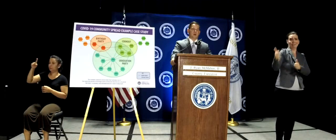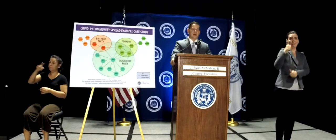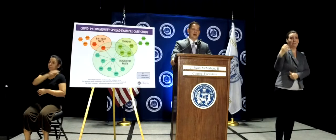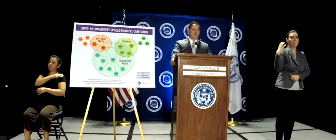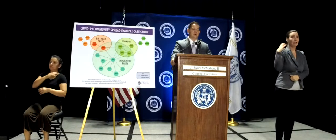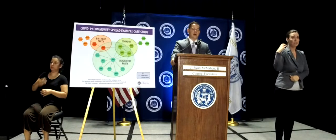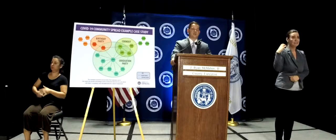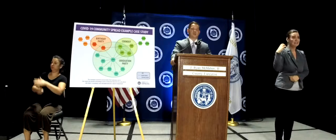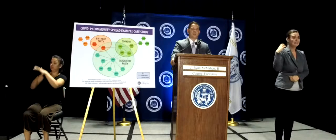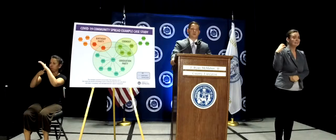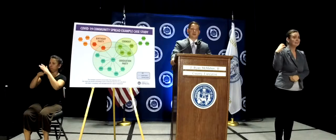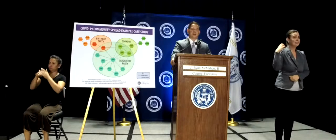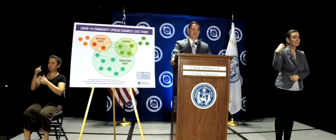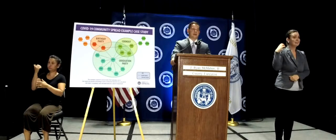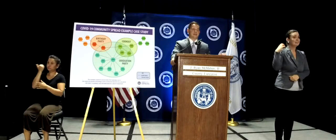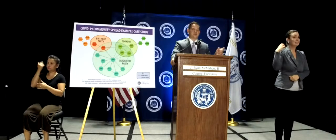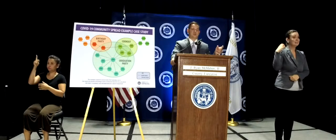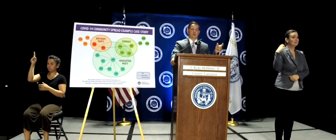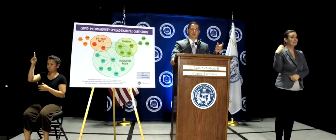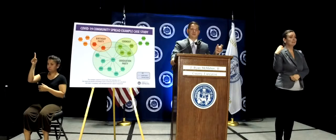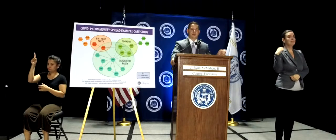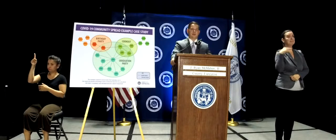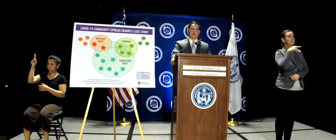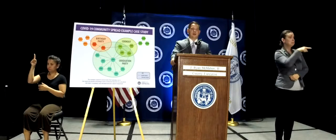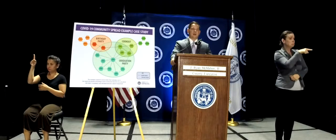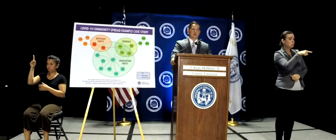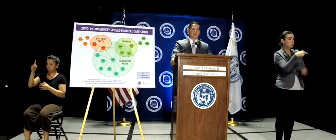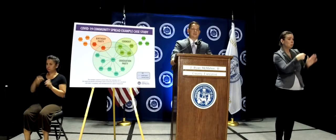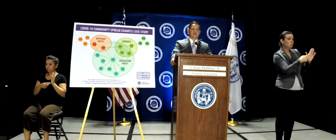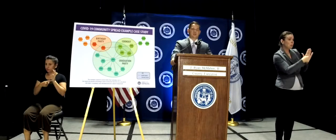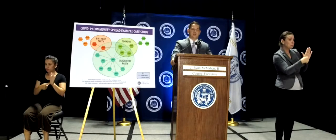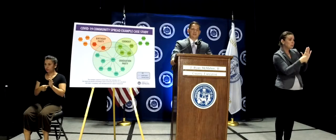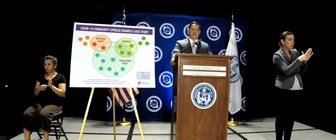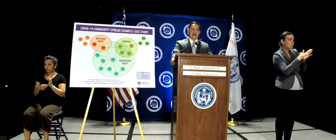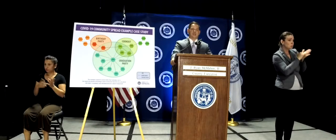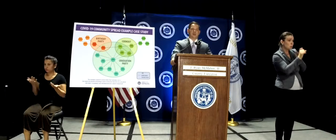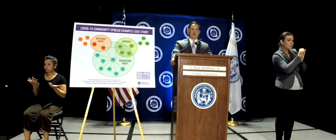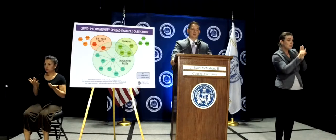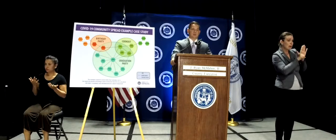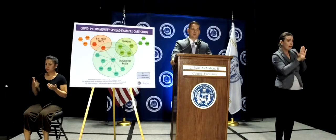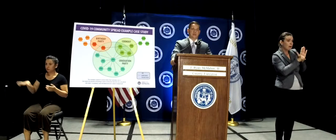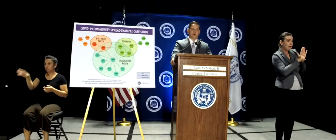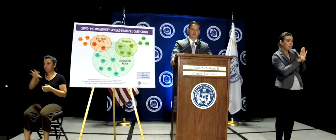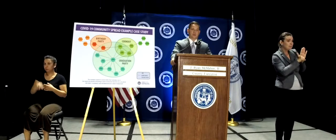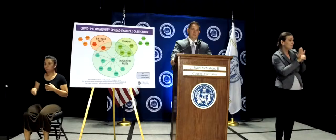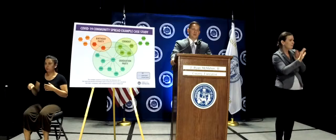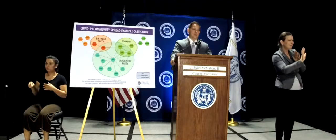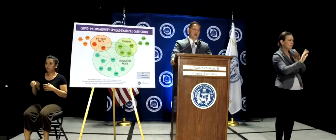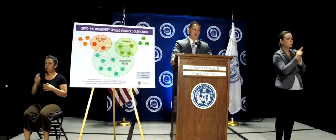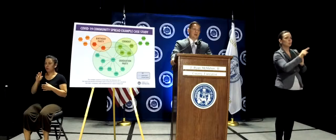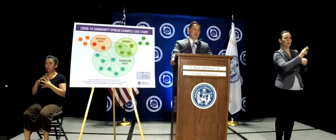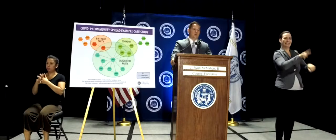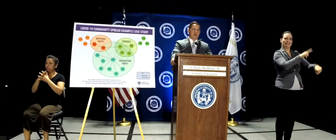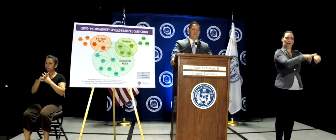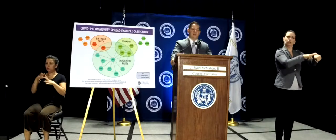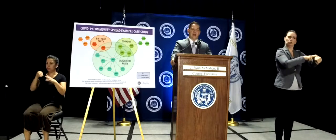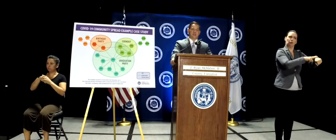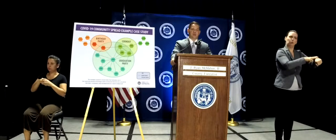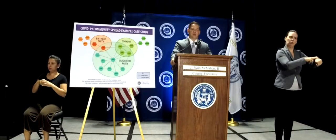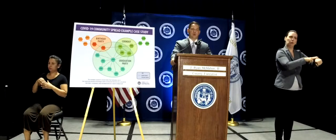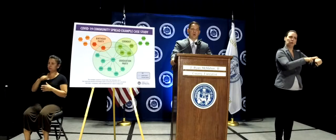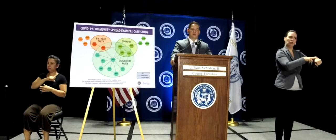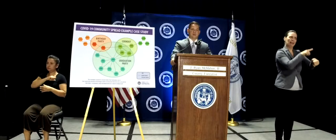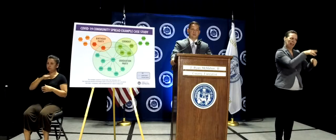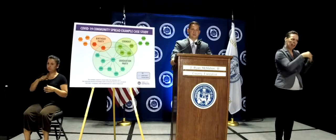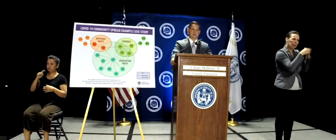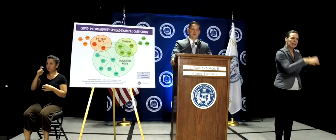body, you do not just represent a district or a state. He essentially is a national leader. And we have a